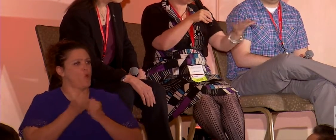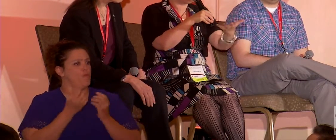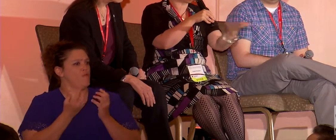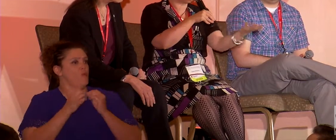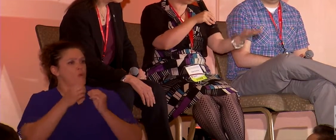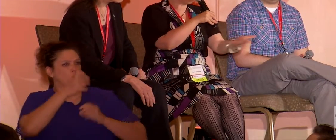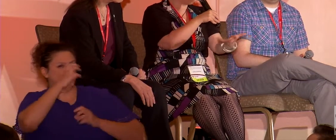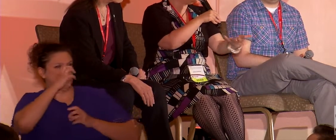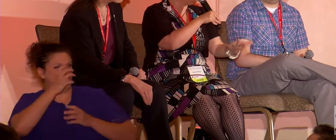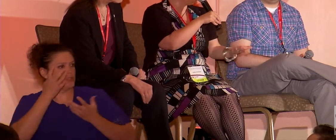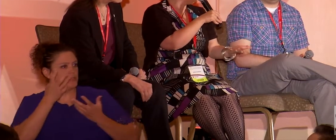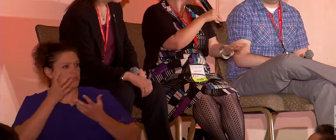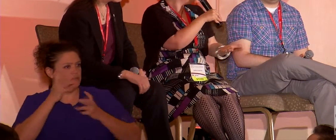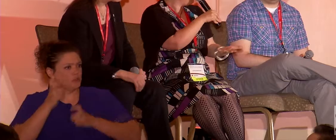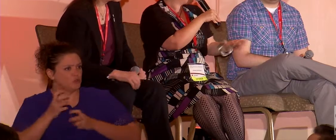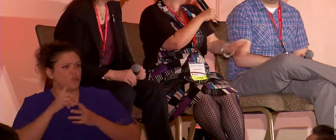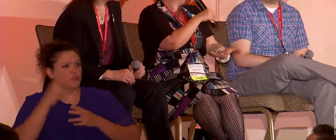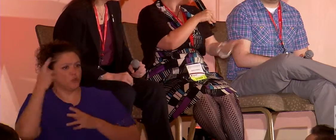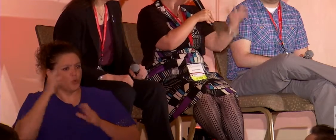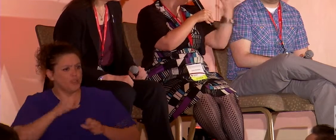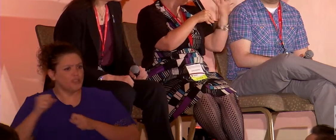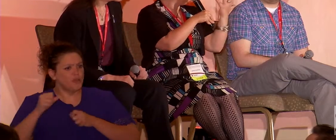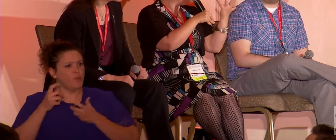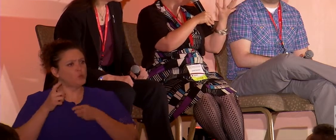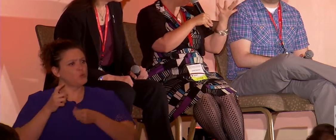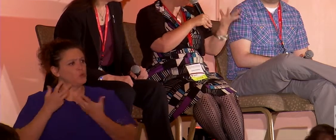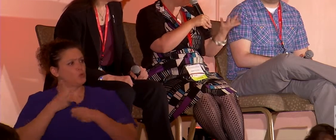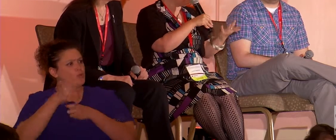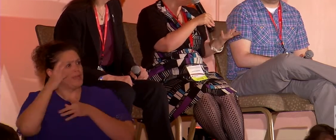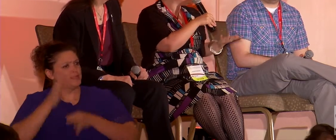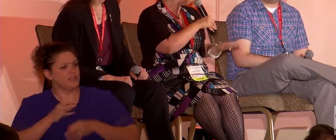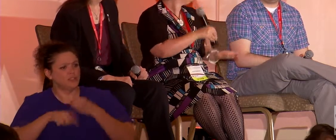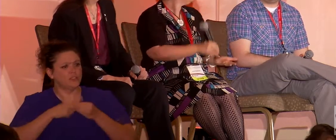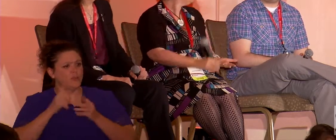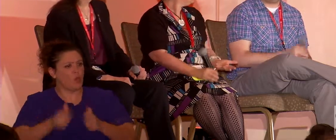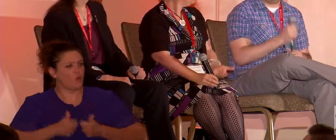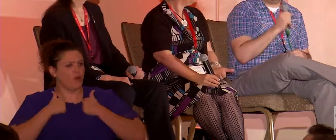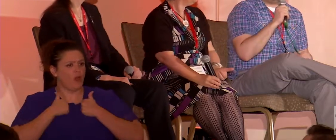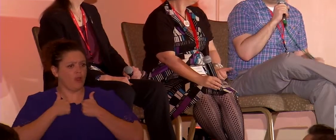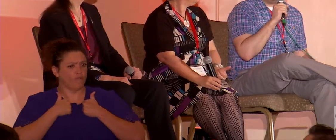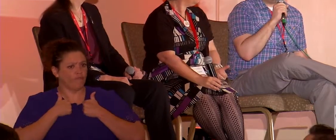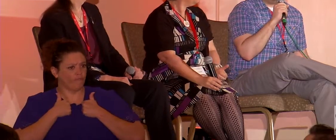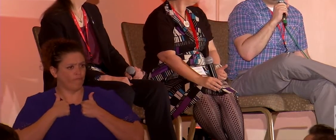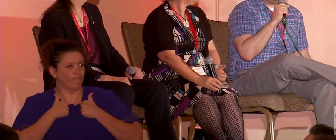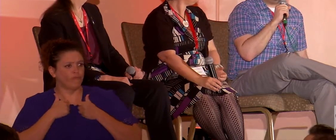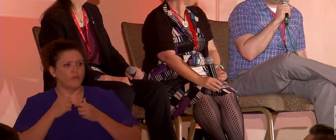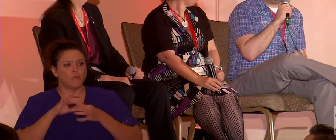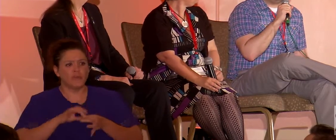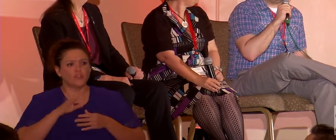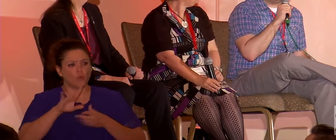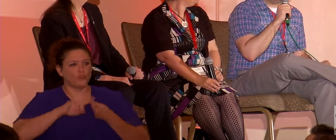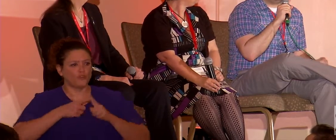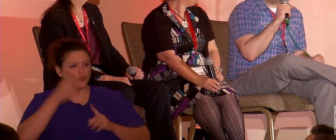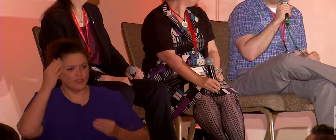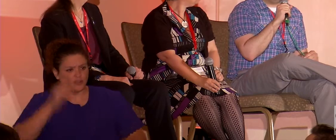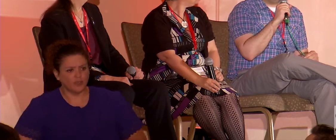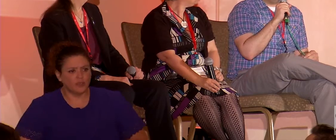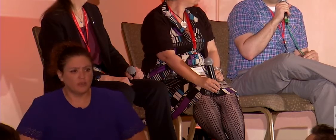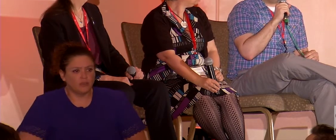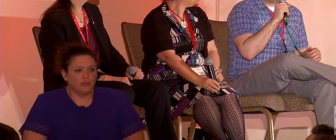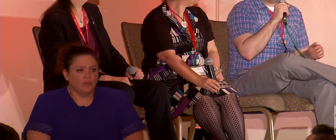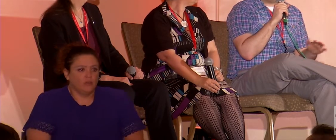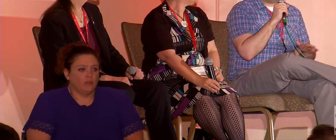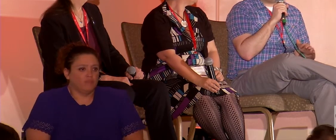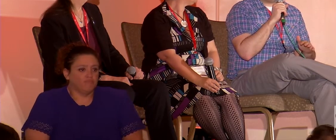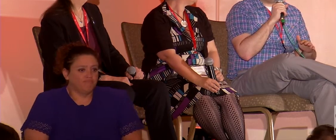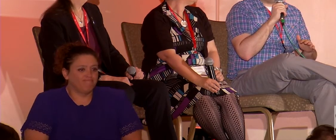make decisions about your life based on what your invisible friend thinks. Right. You know, I sometimes think that like